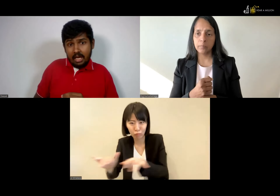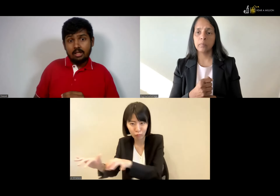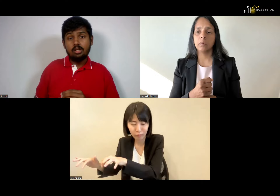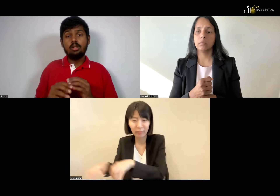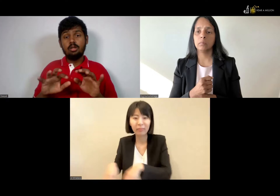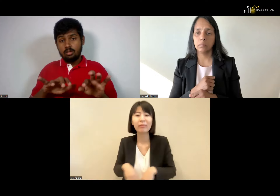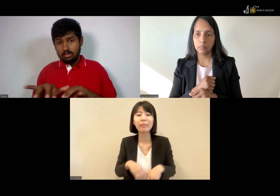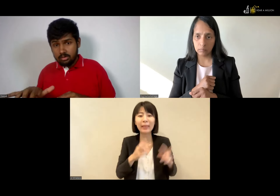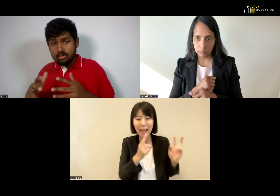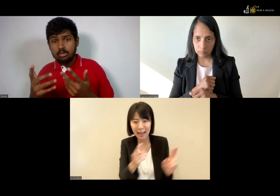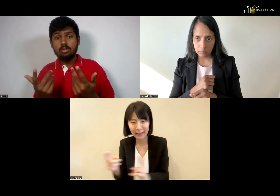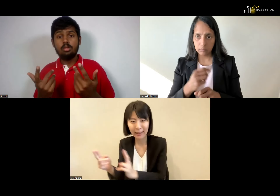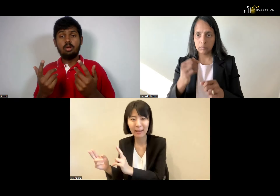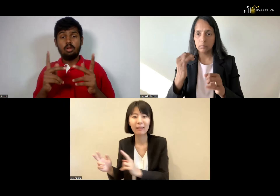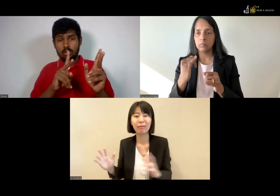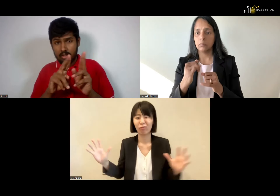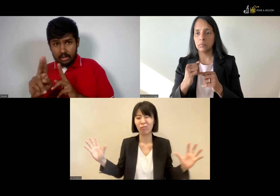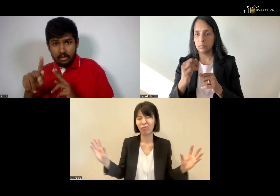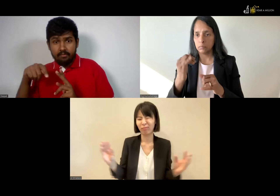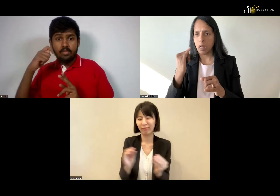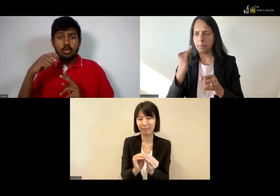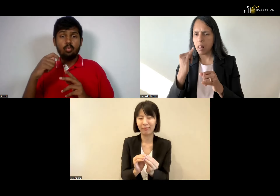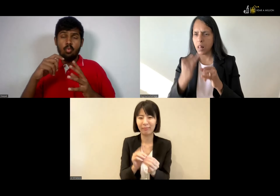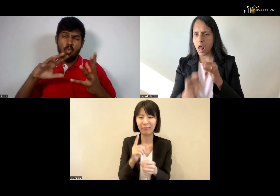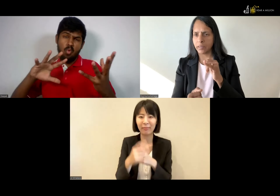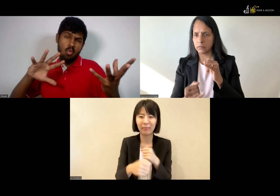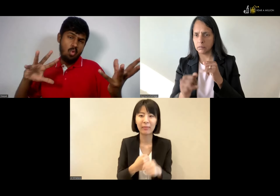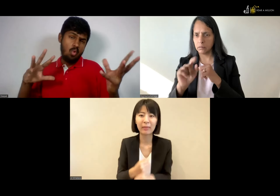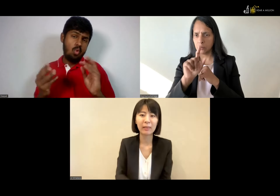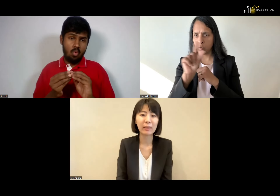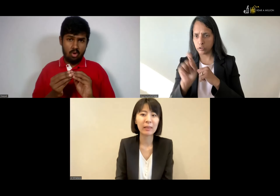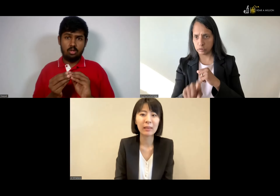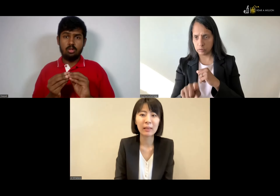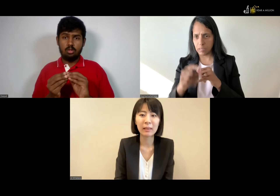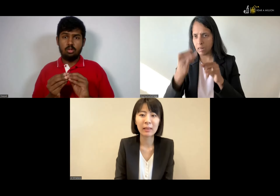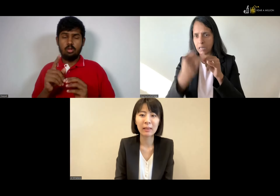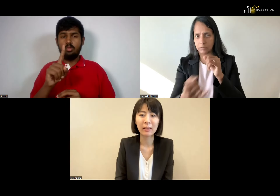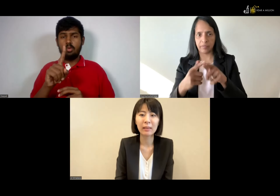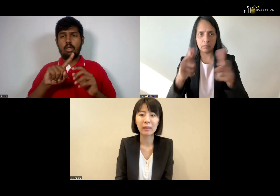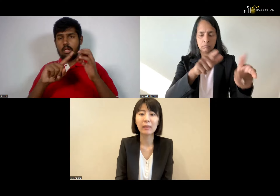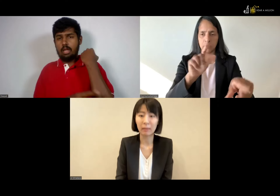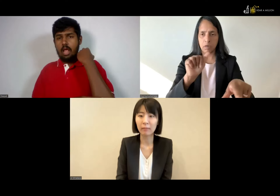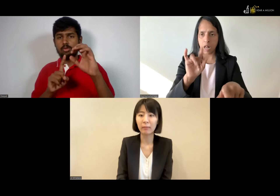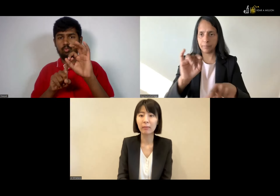Adding subtitles, editing, all of it totally. Yeah.